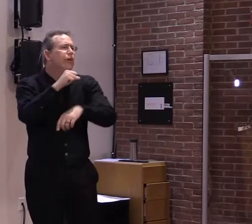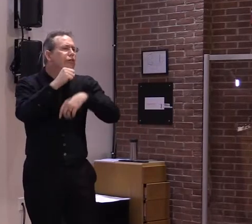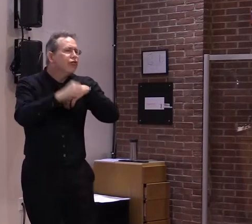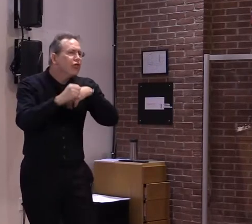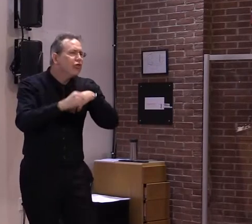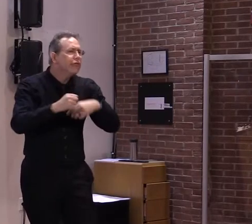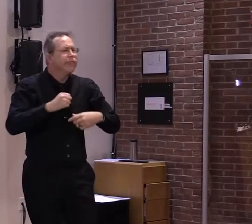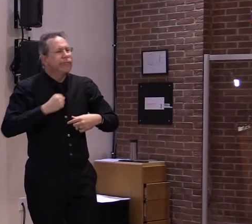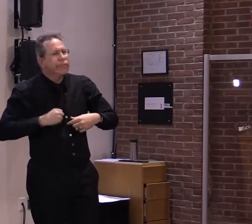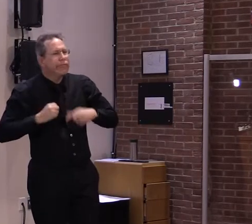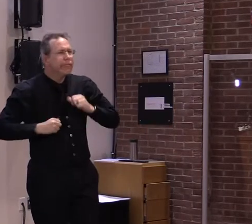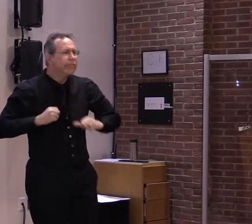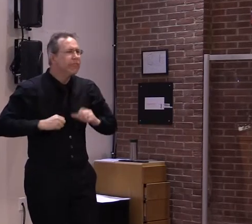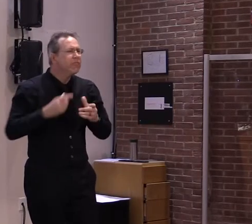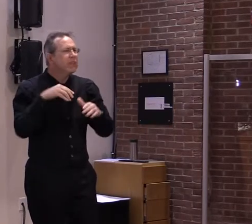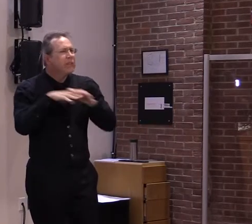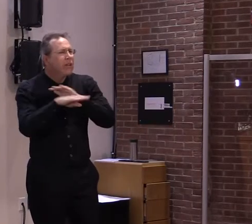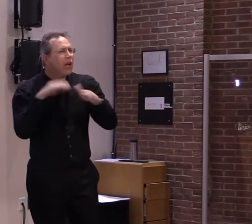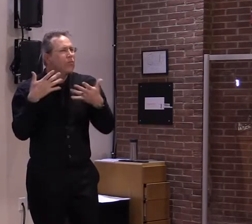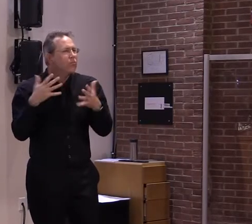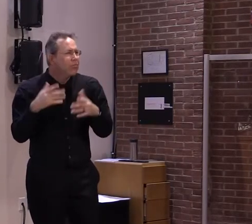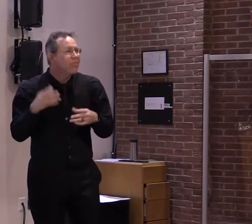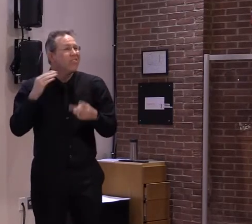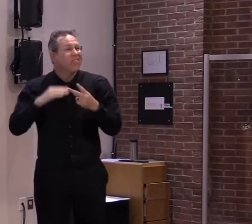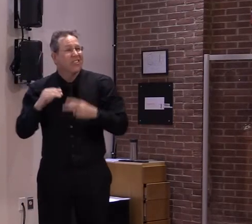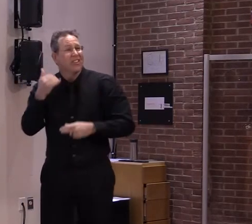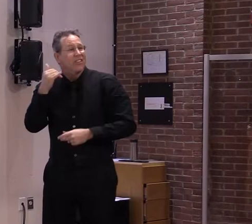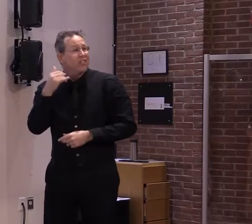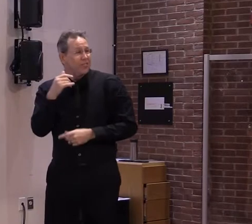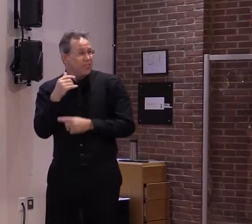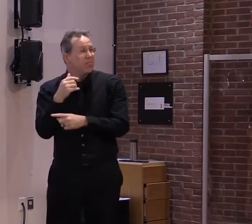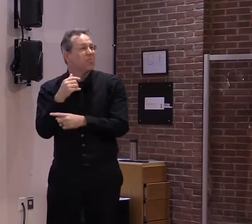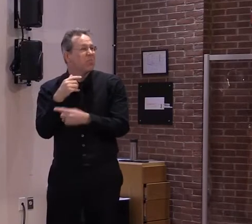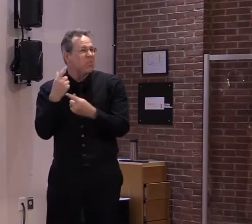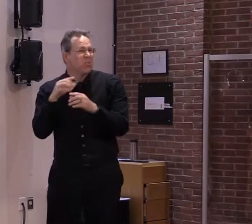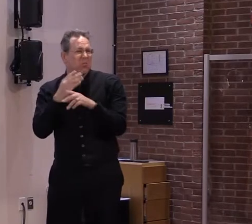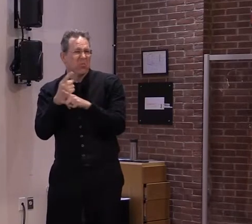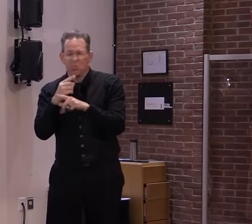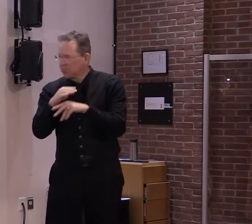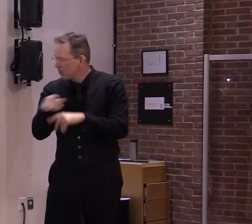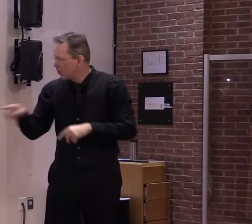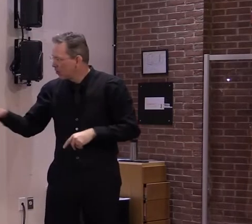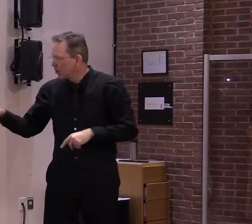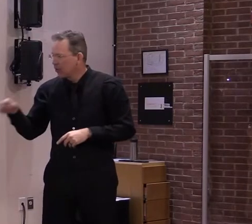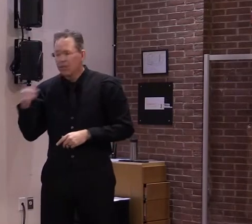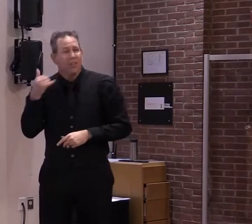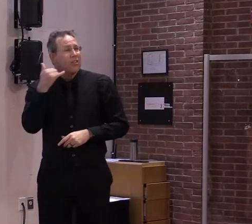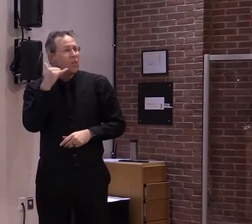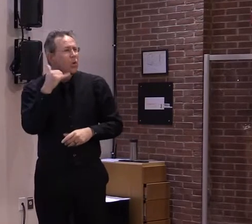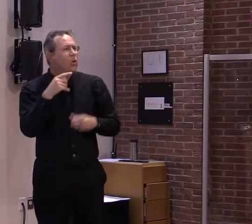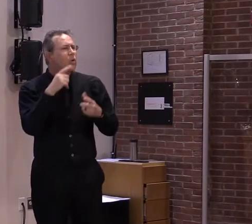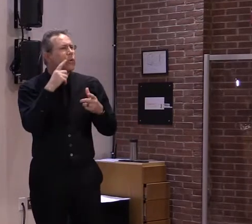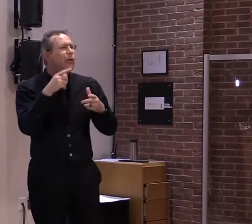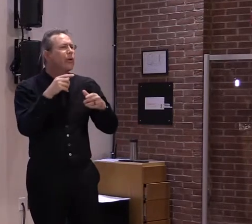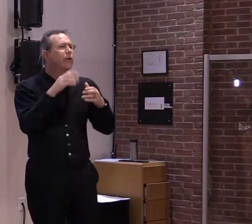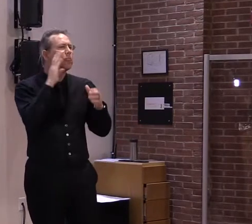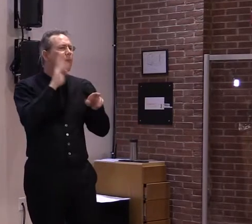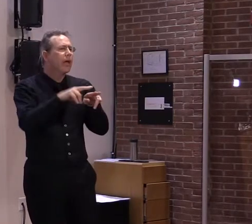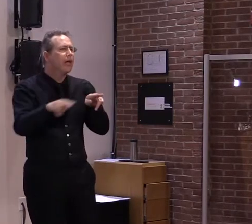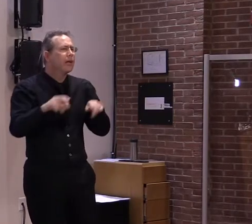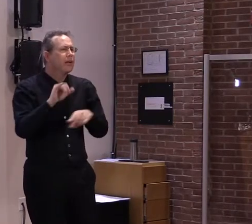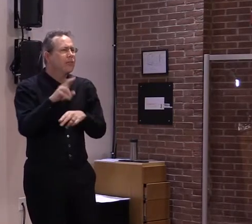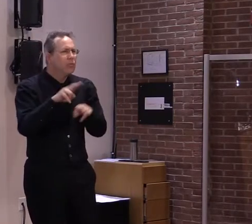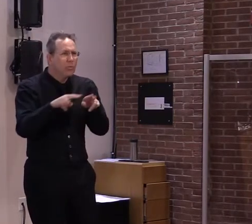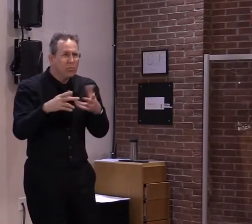week general hospitalizations rose about 12%, while critical care hospitalizations decreased 28%.